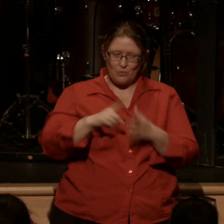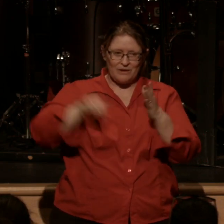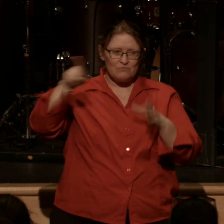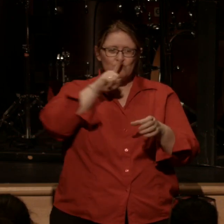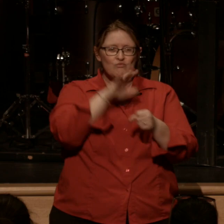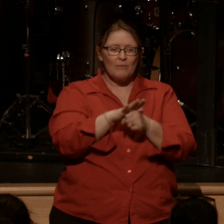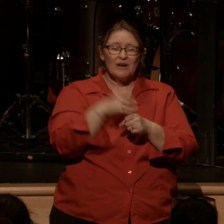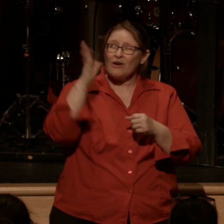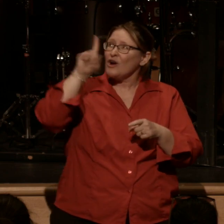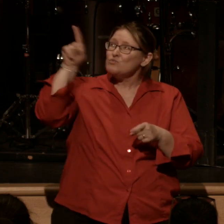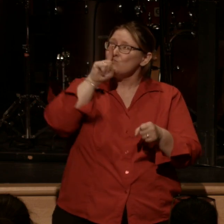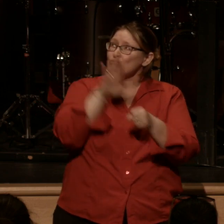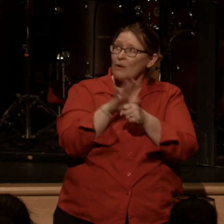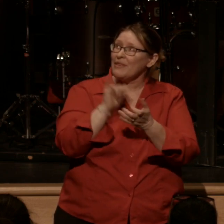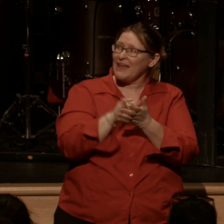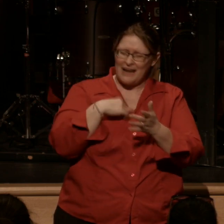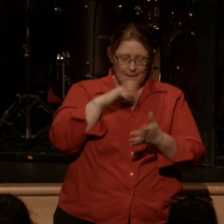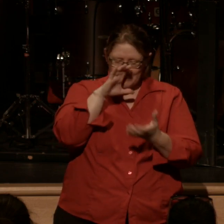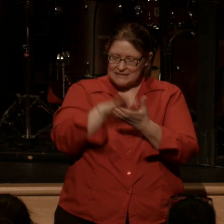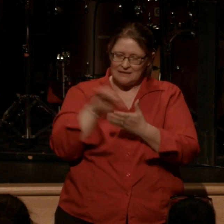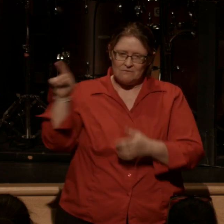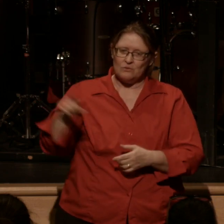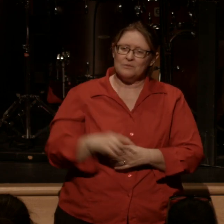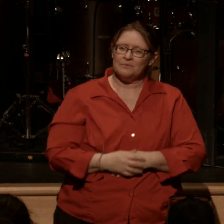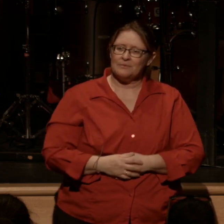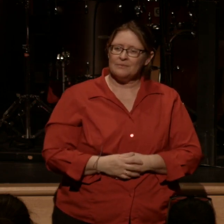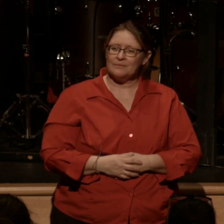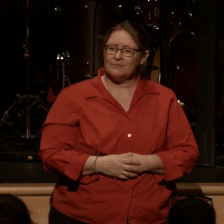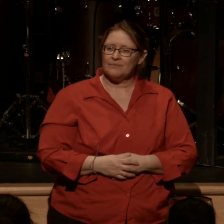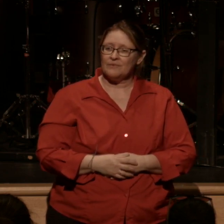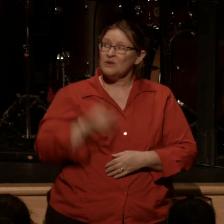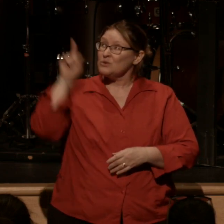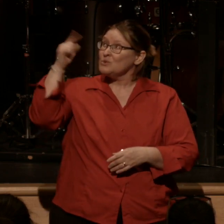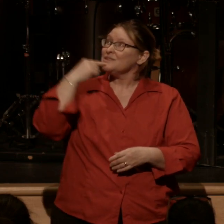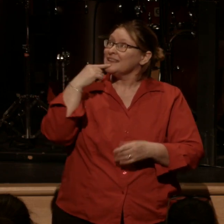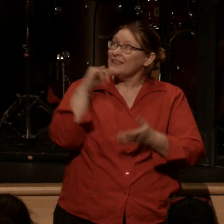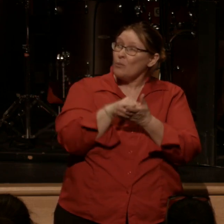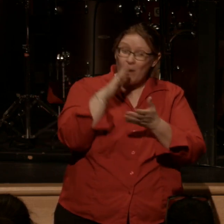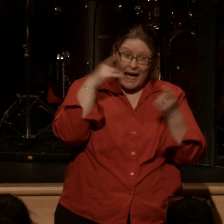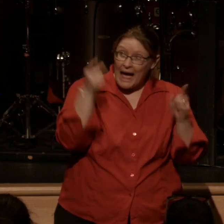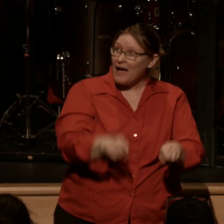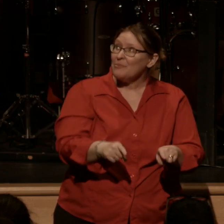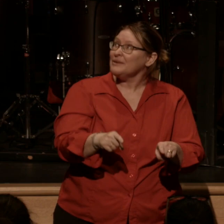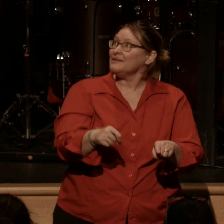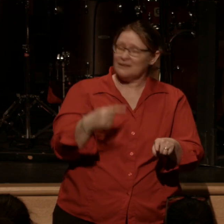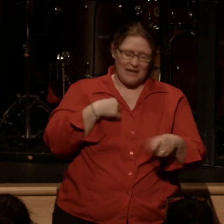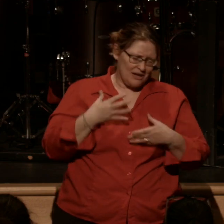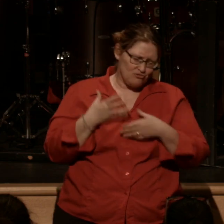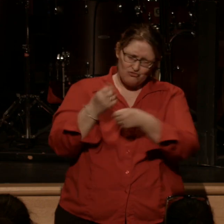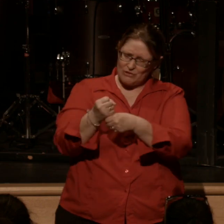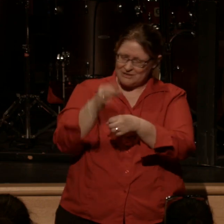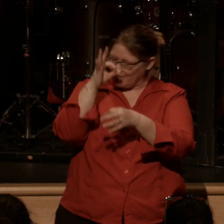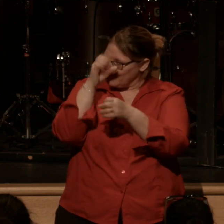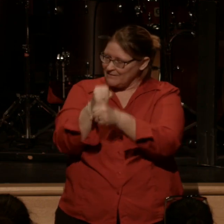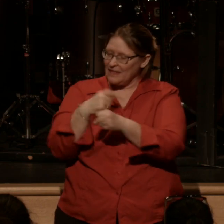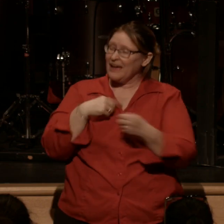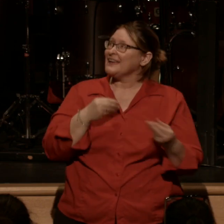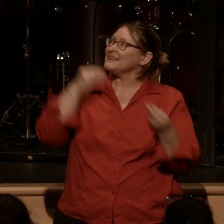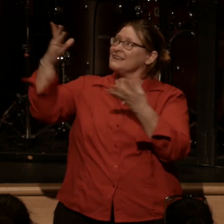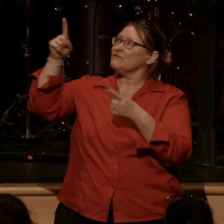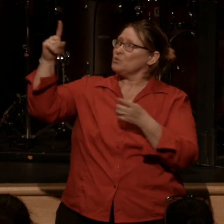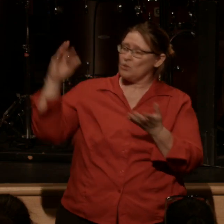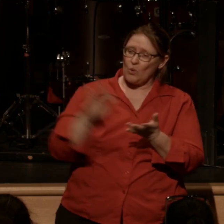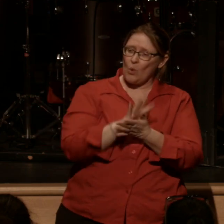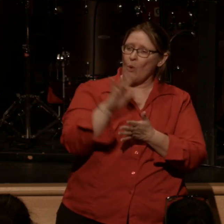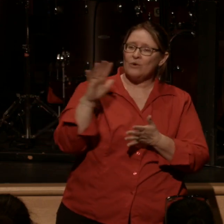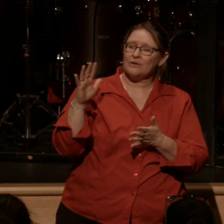God, if you promised this, I believe. If you say this is going to happen, God, I trust and have faith, and I give you